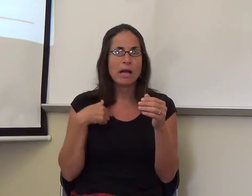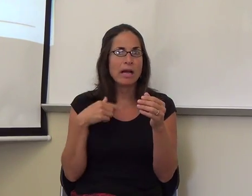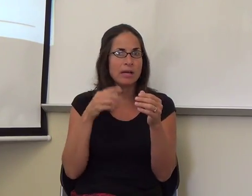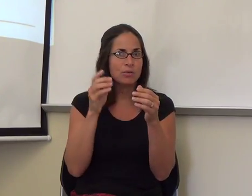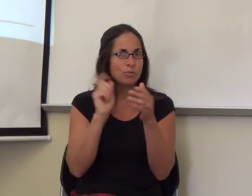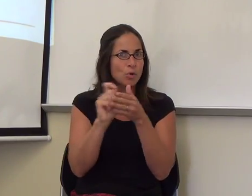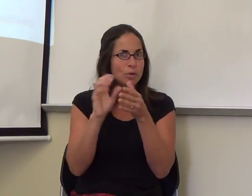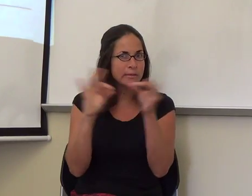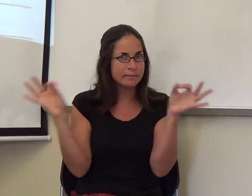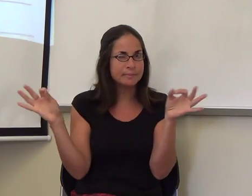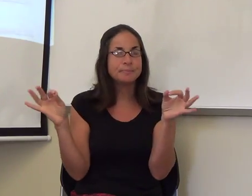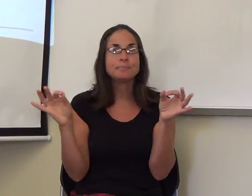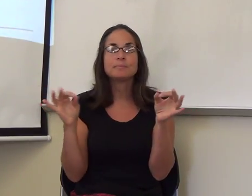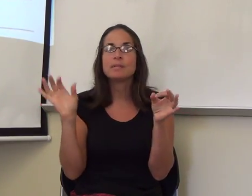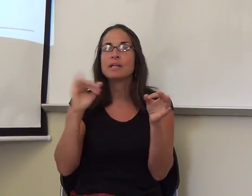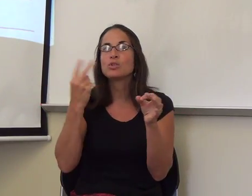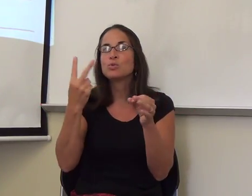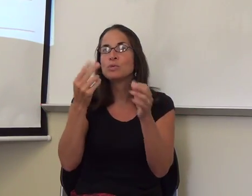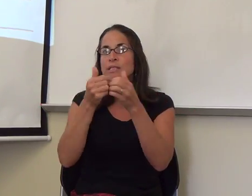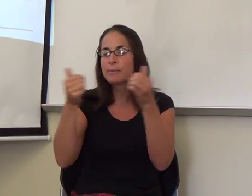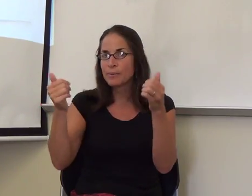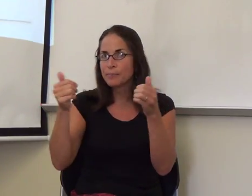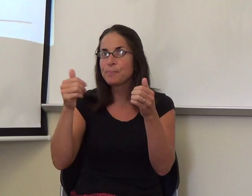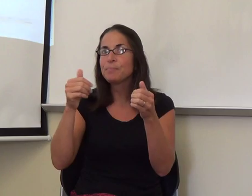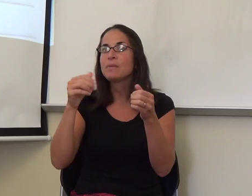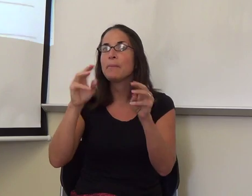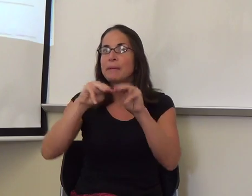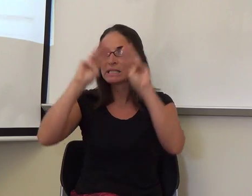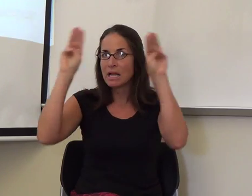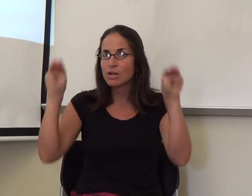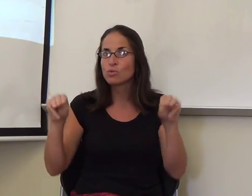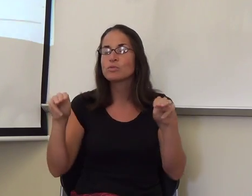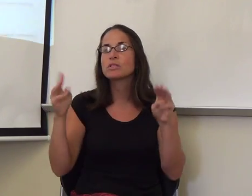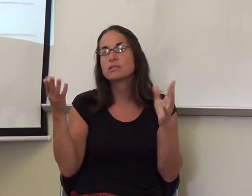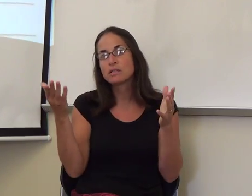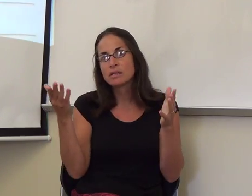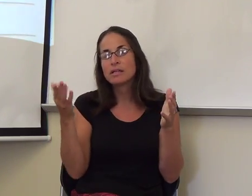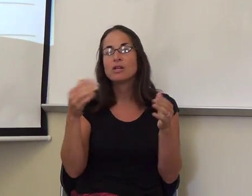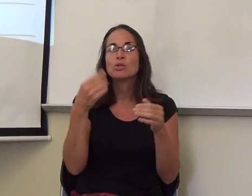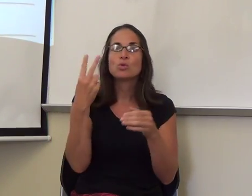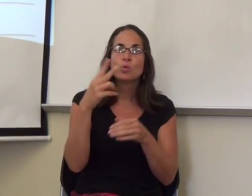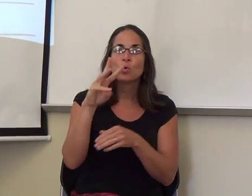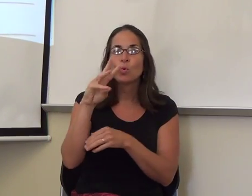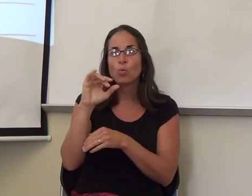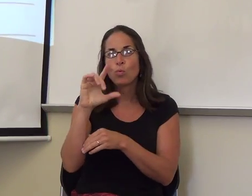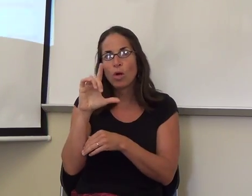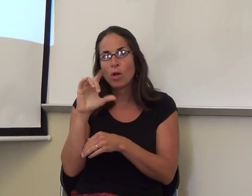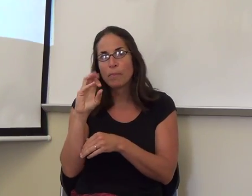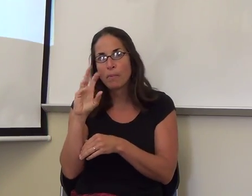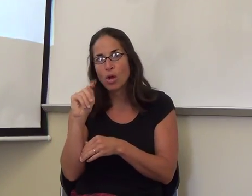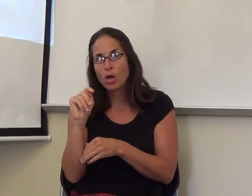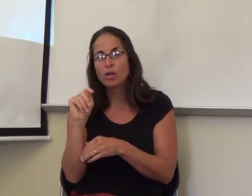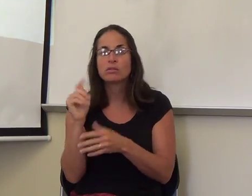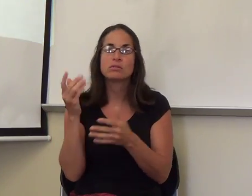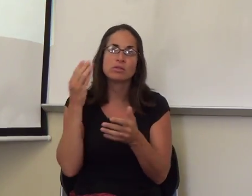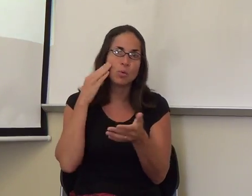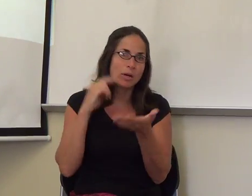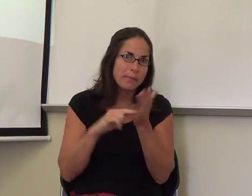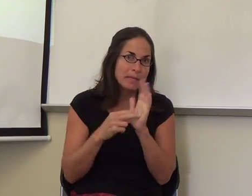two it. different McDonald's. They can go in the front or they can go in the All the back. way. Yeah, Okay, it can that go was okay. either,